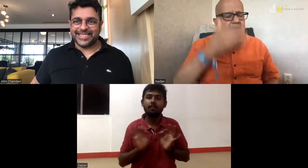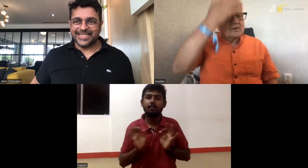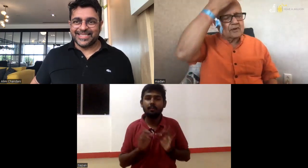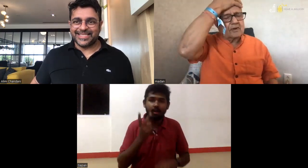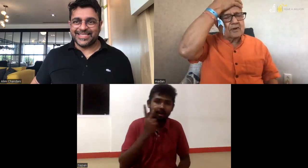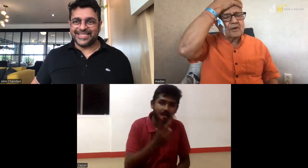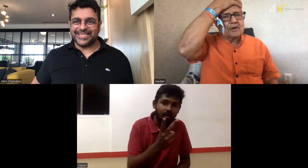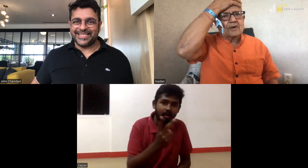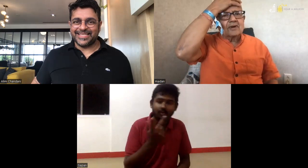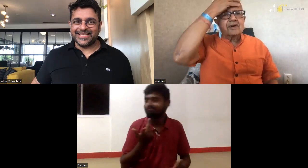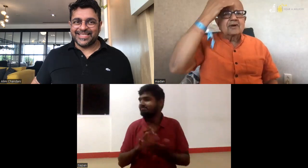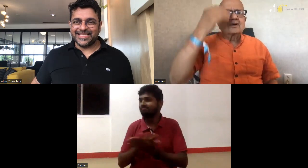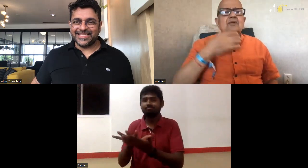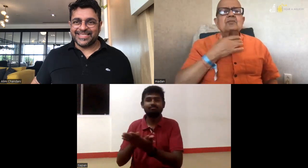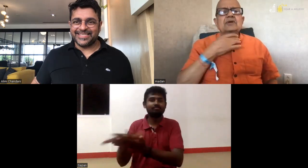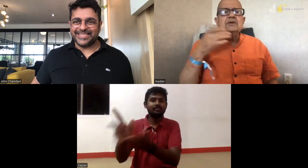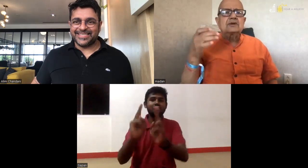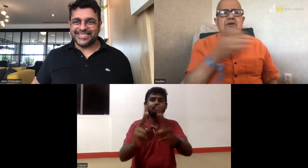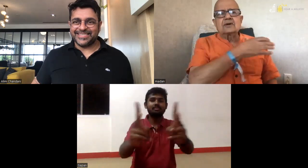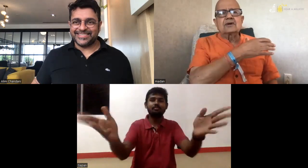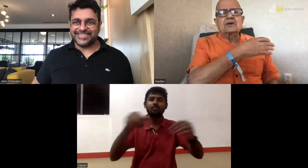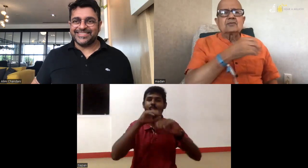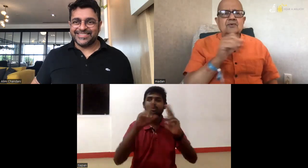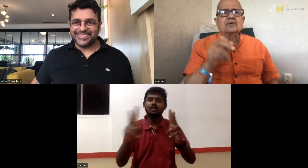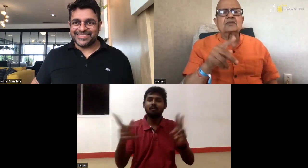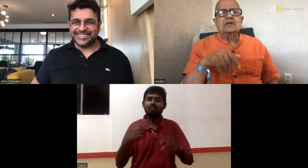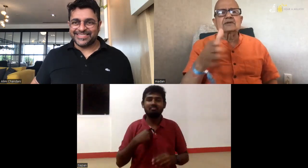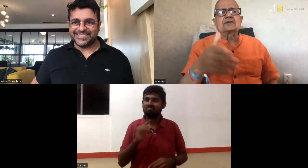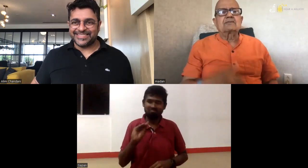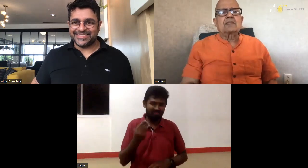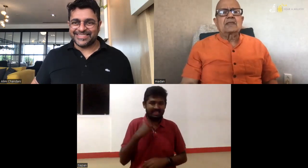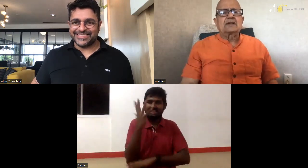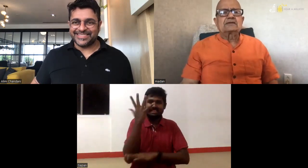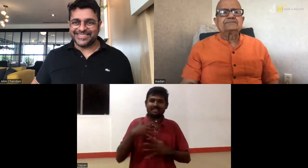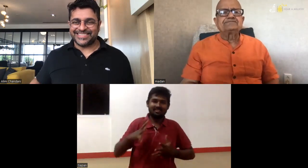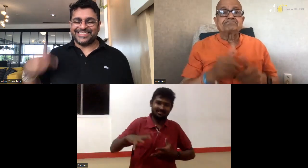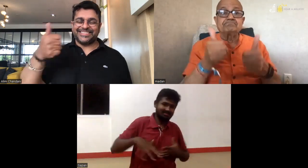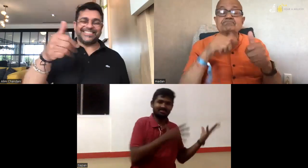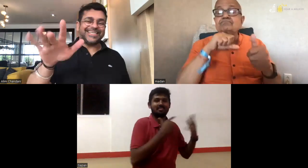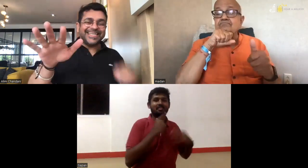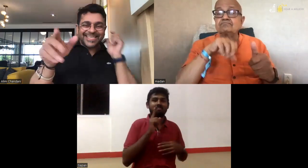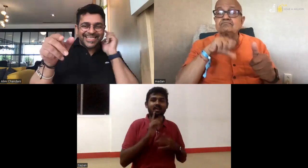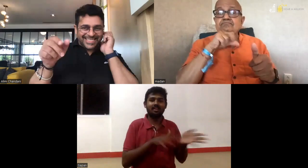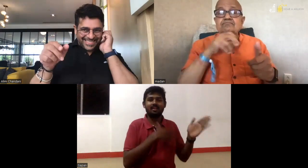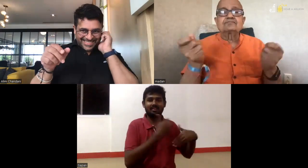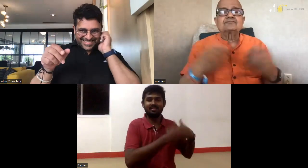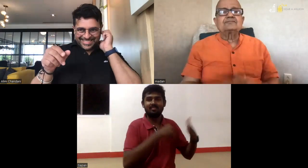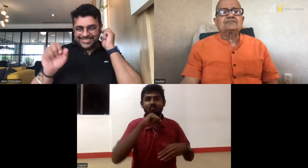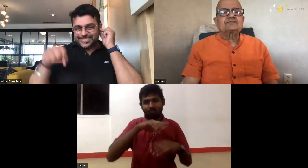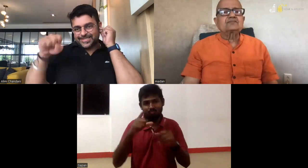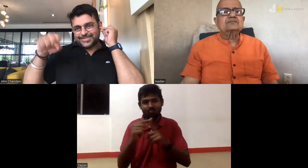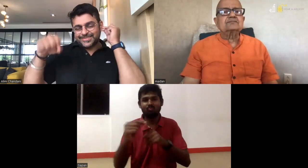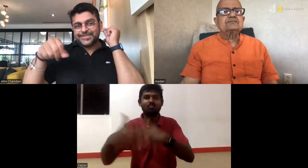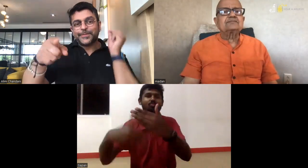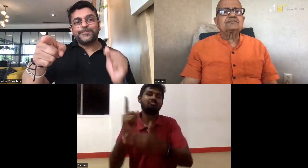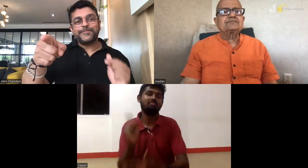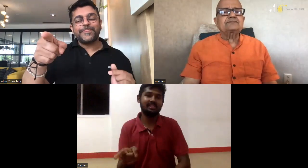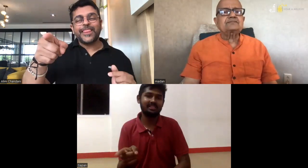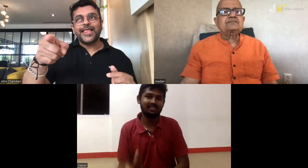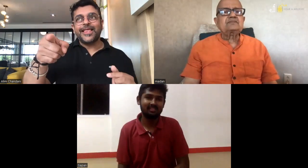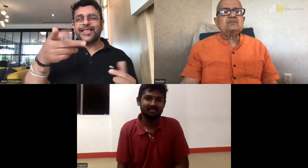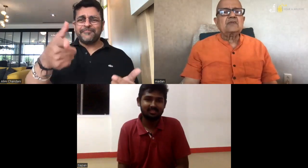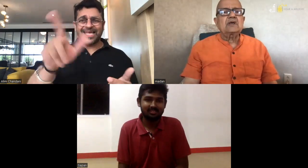now. So we get tired as well. So we need young people who can work faster, and so that we can support